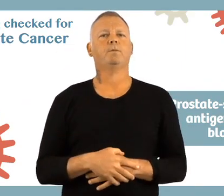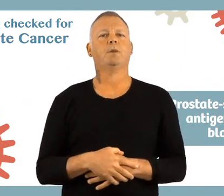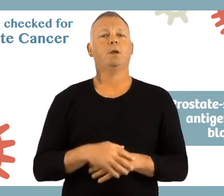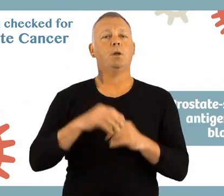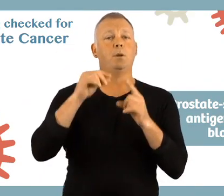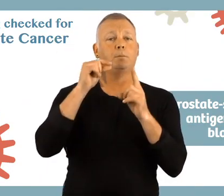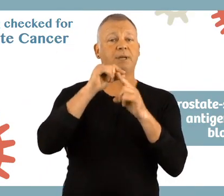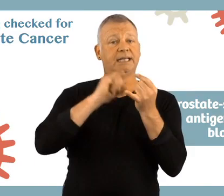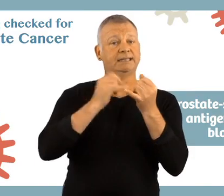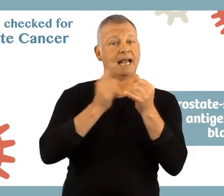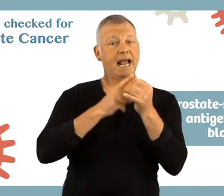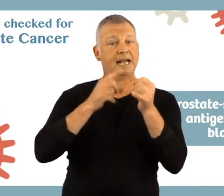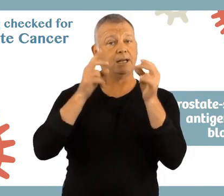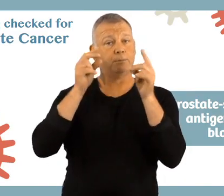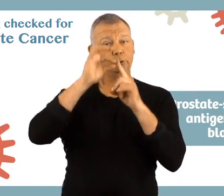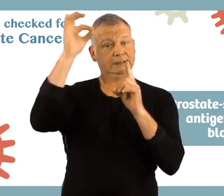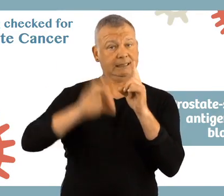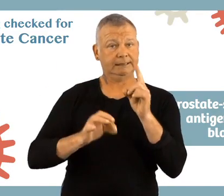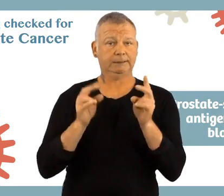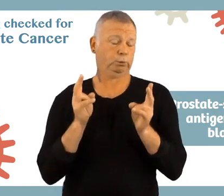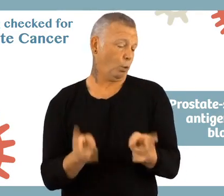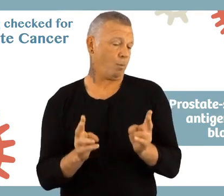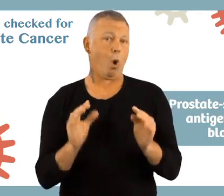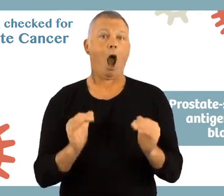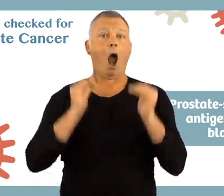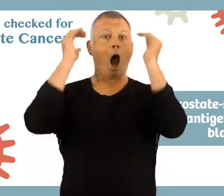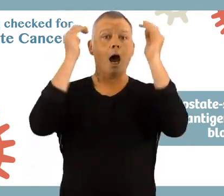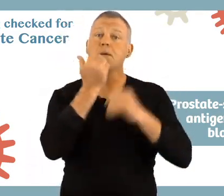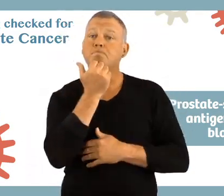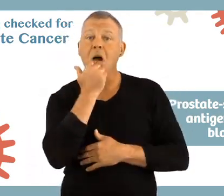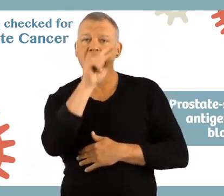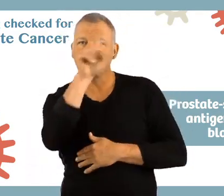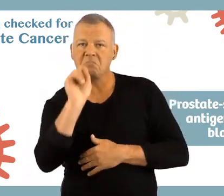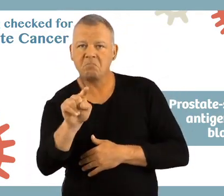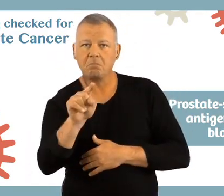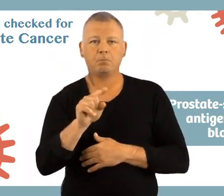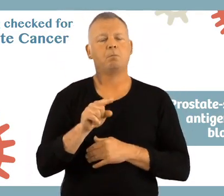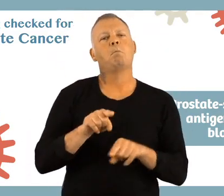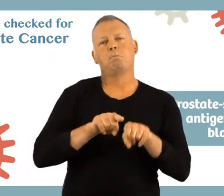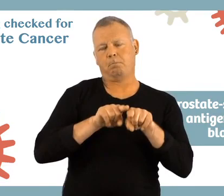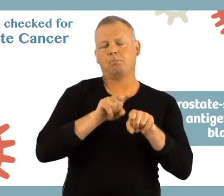The higher the level of PSA, the more likely it is to be a sign of cancer.